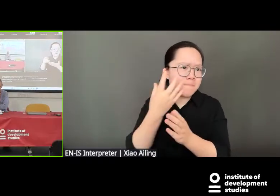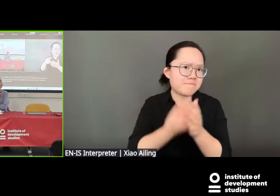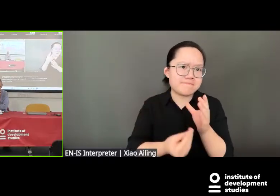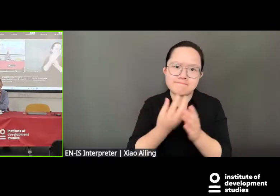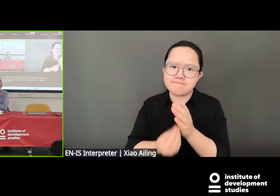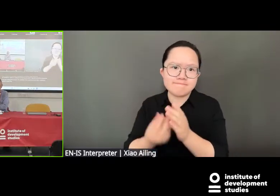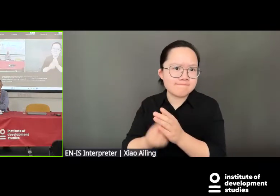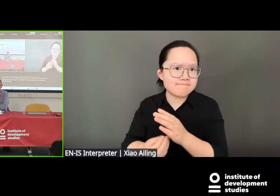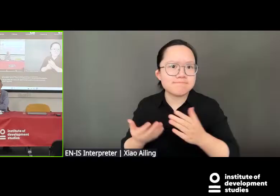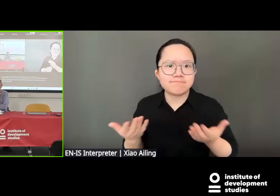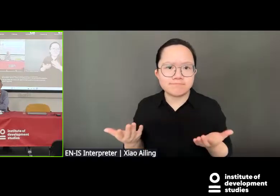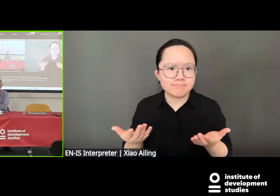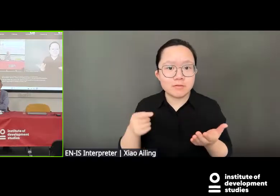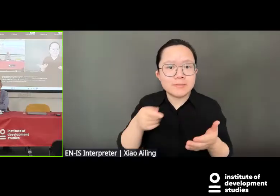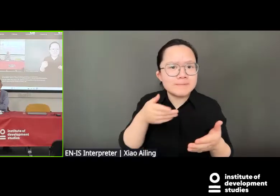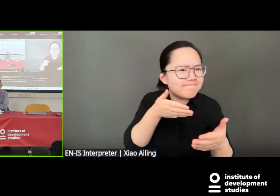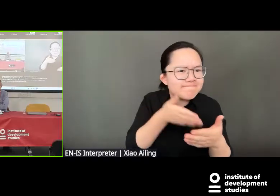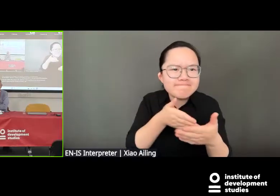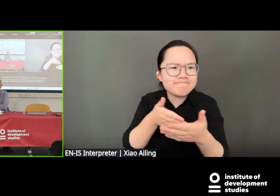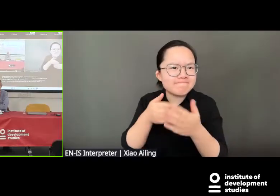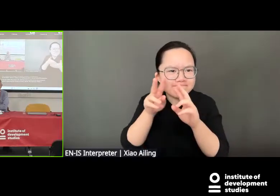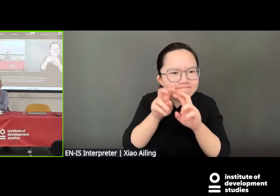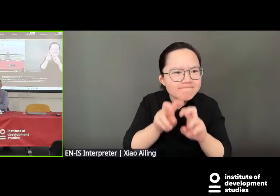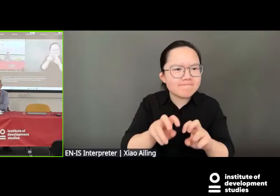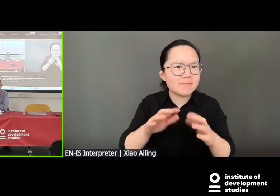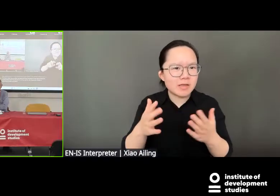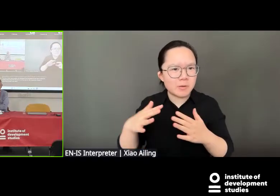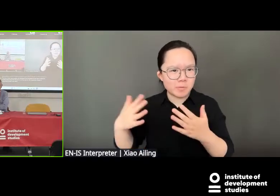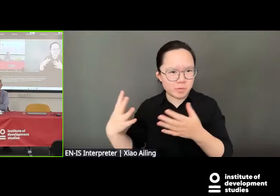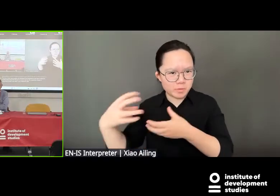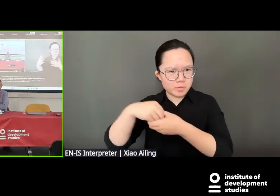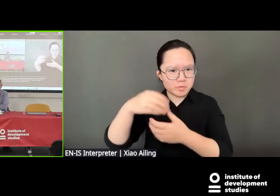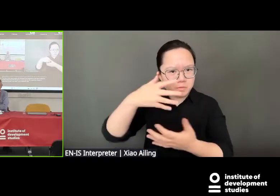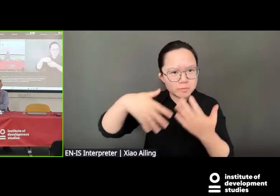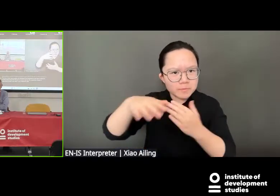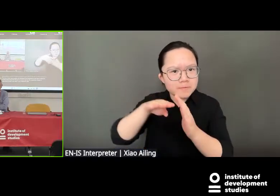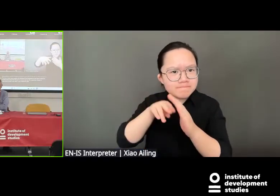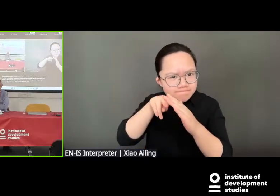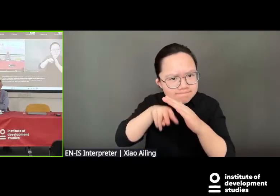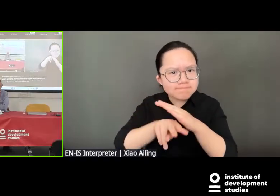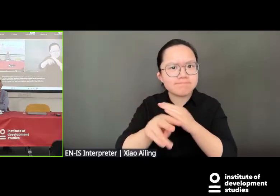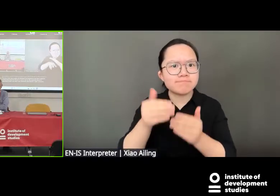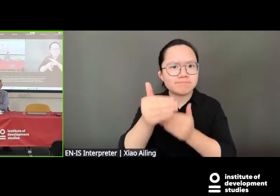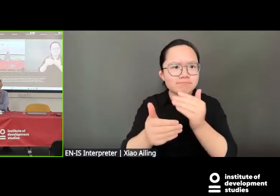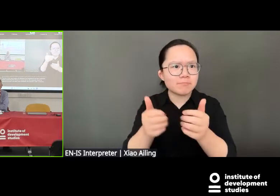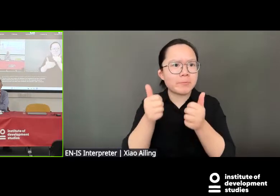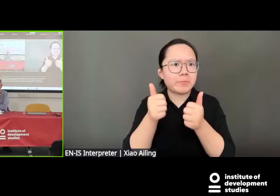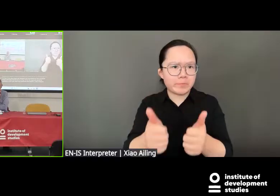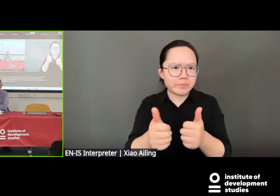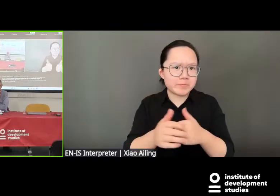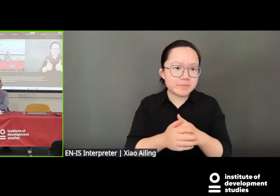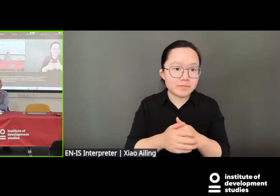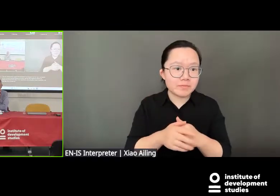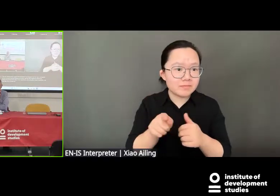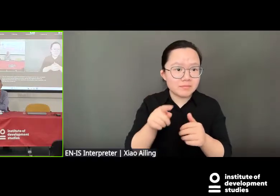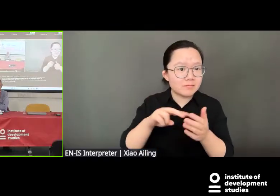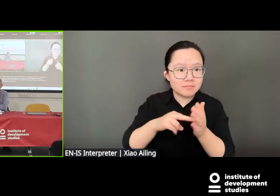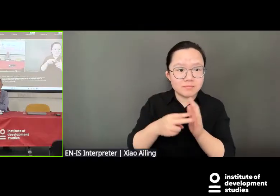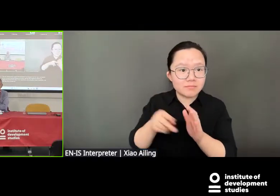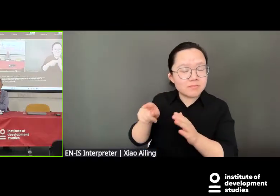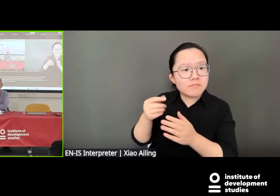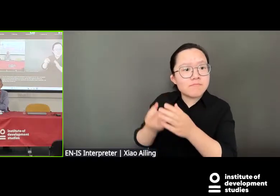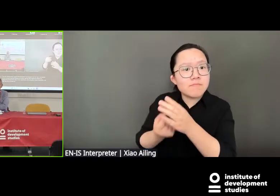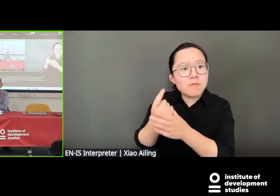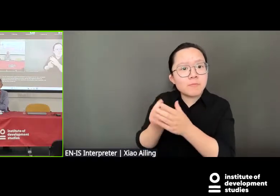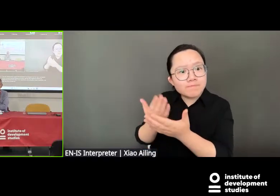an opportunity to learn more about their experiences with education, health, livelihoods, and their lives more